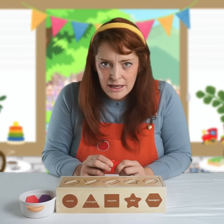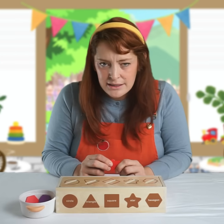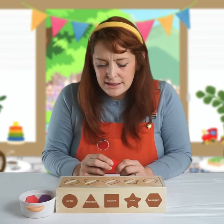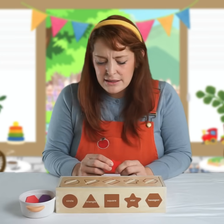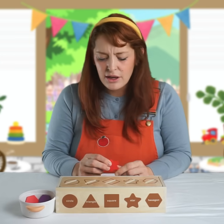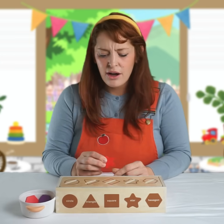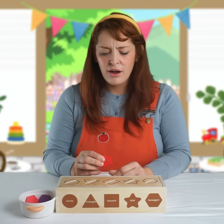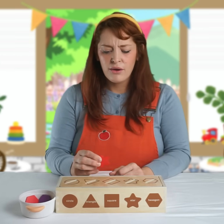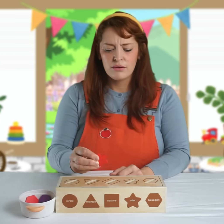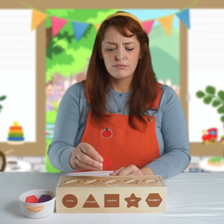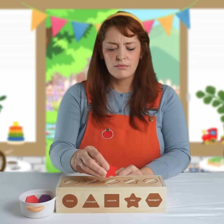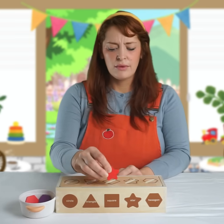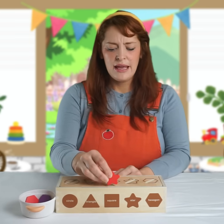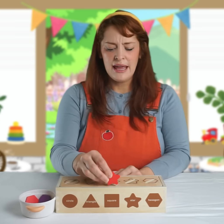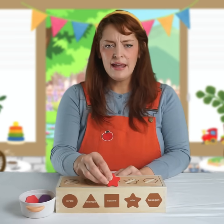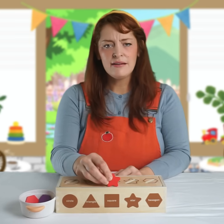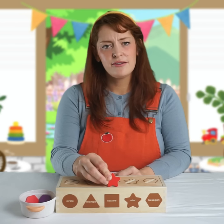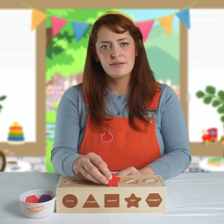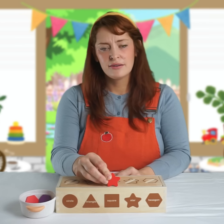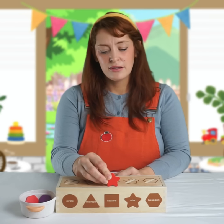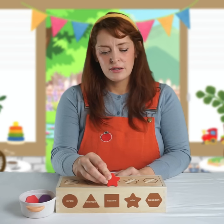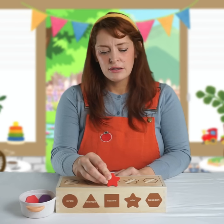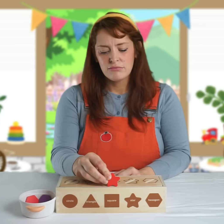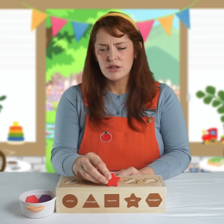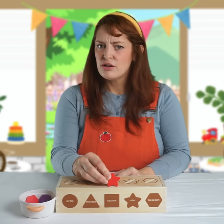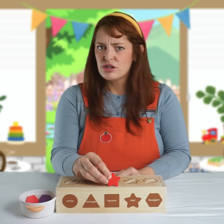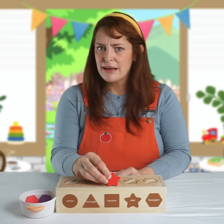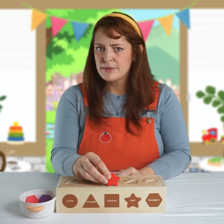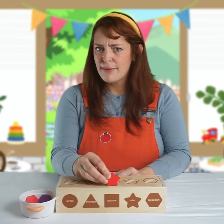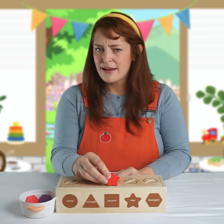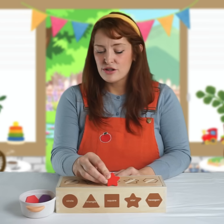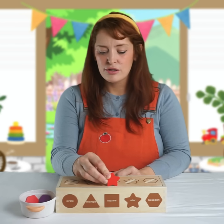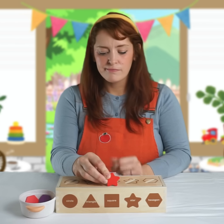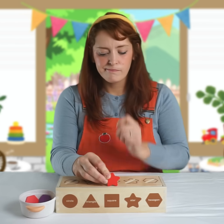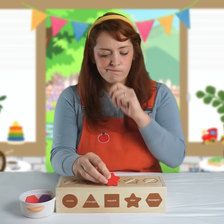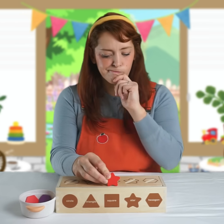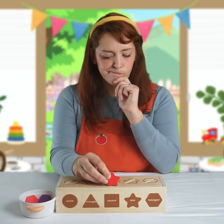Does it go here? Do those shapes match?